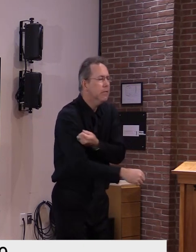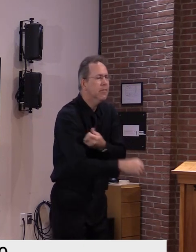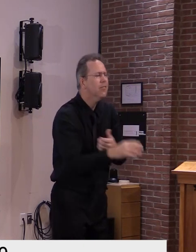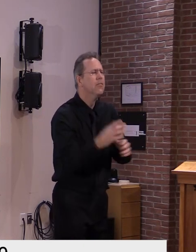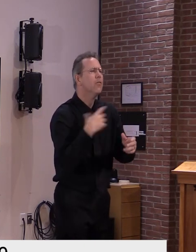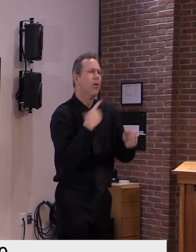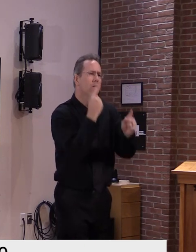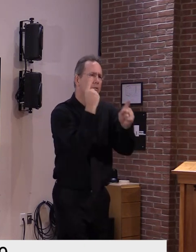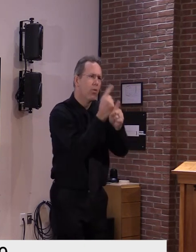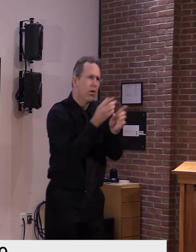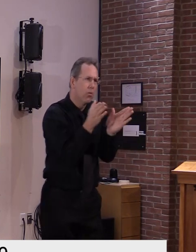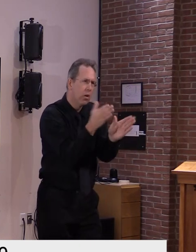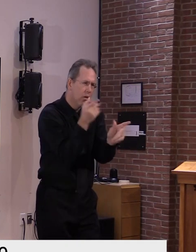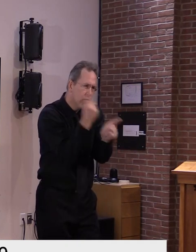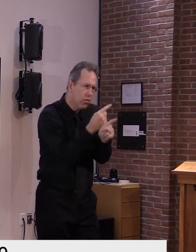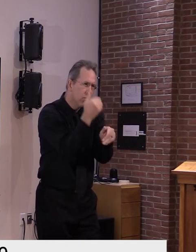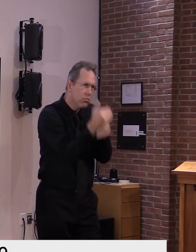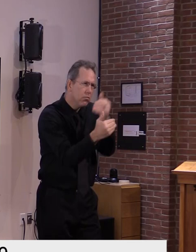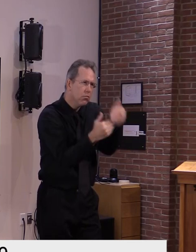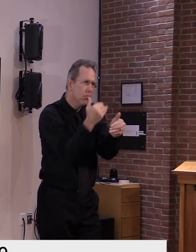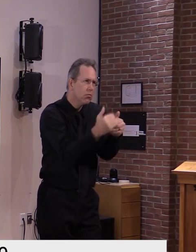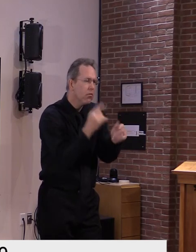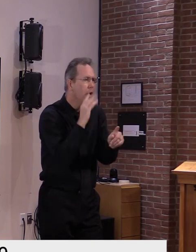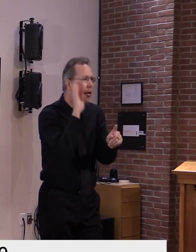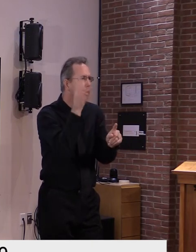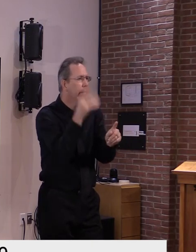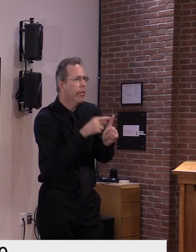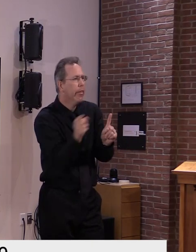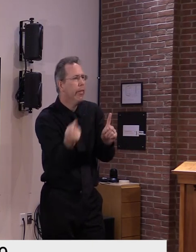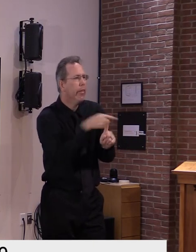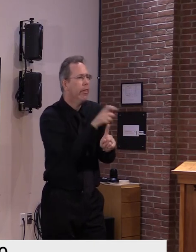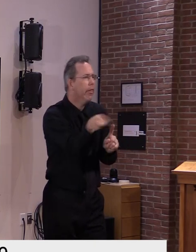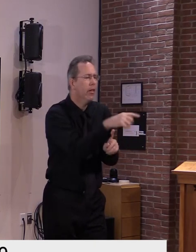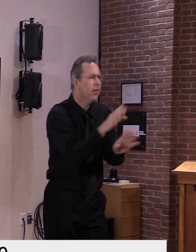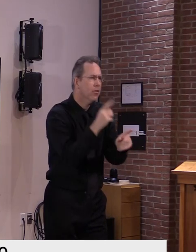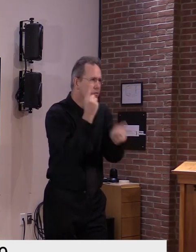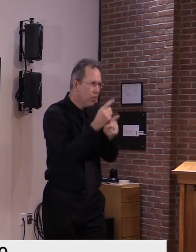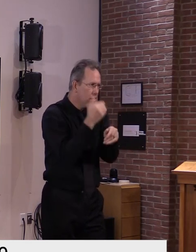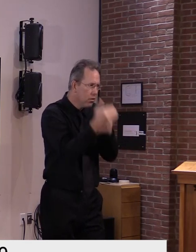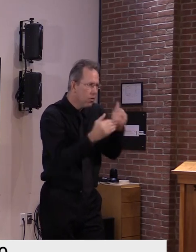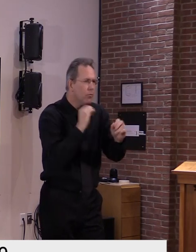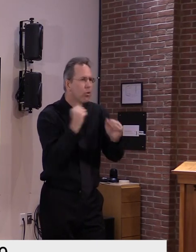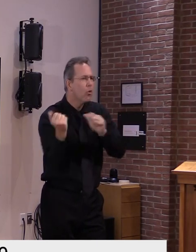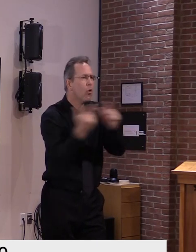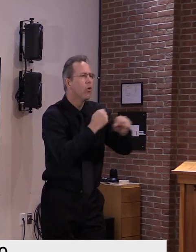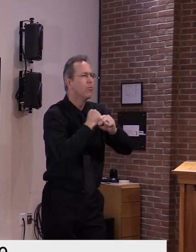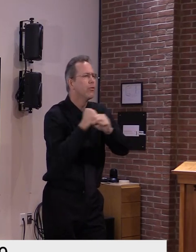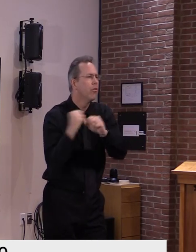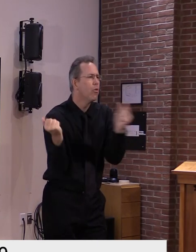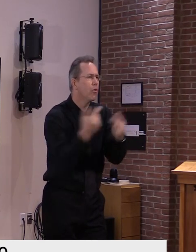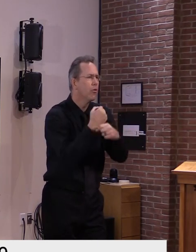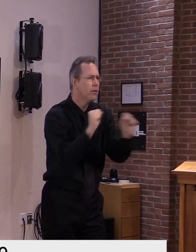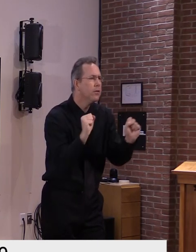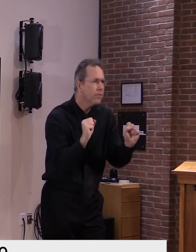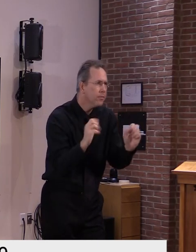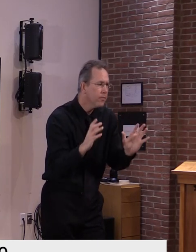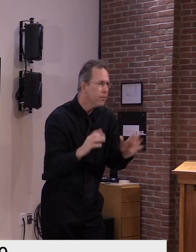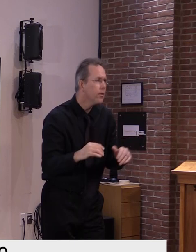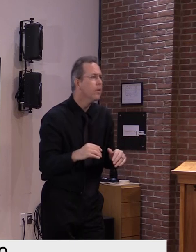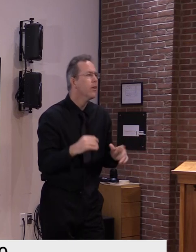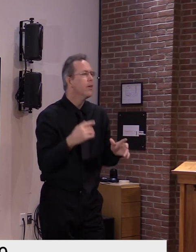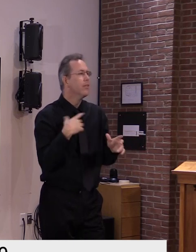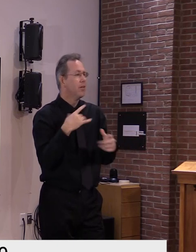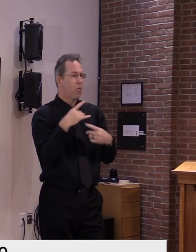vaccines, knowing that we're trying to achieve that 95 and hopefully higher percent efficacy